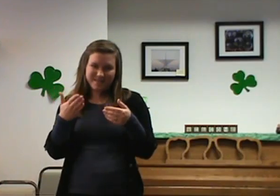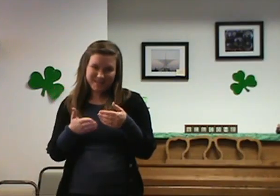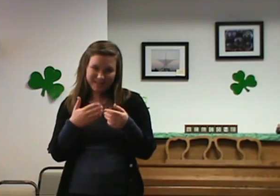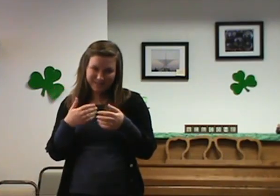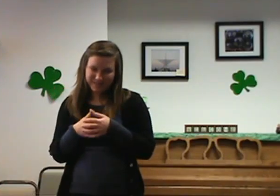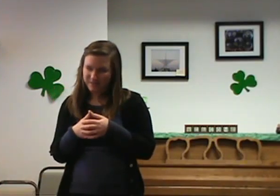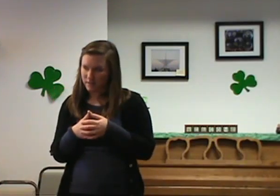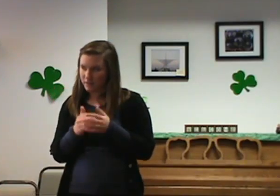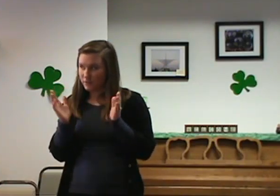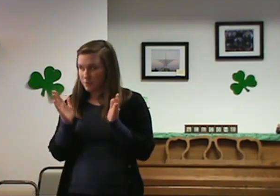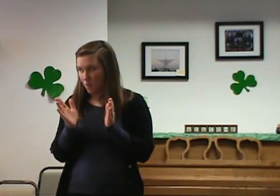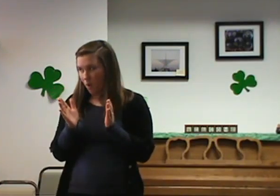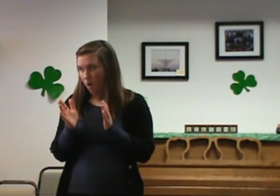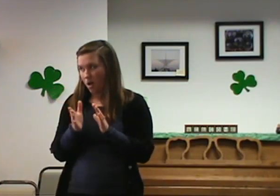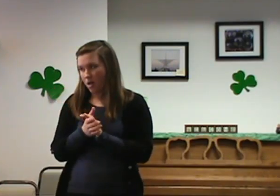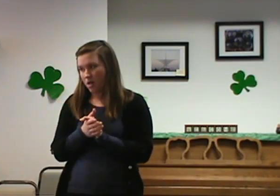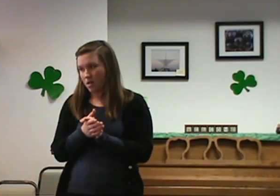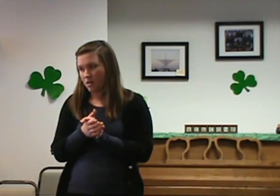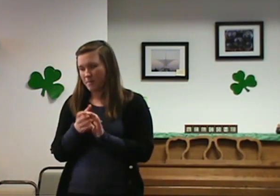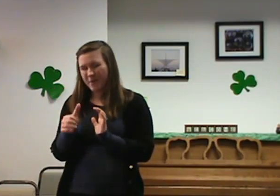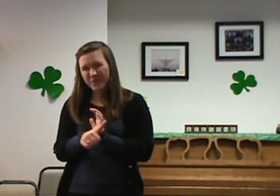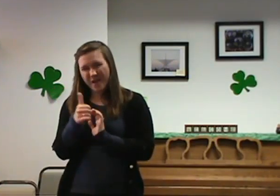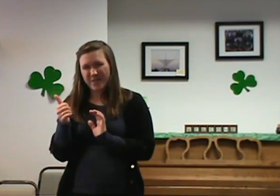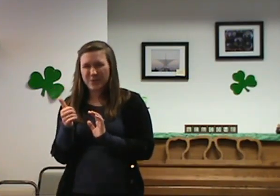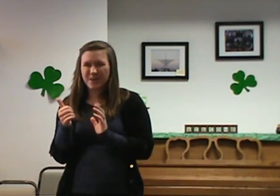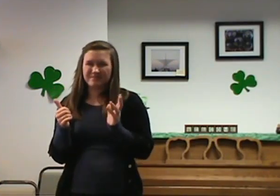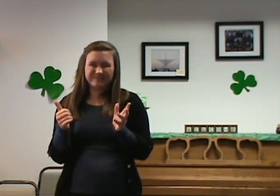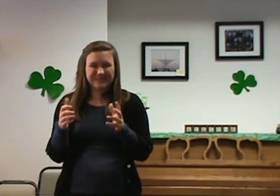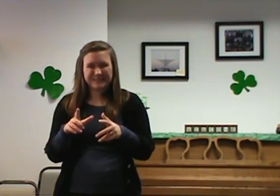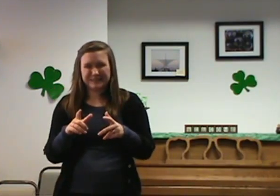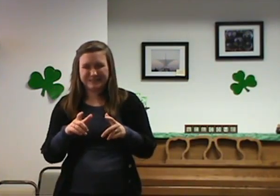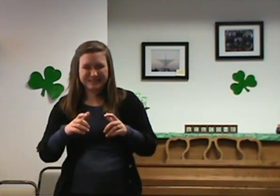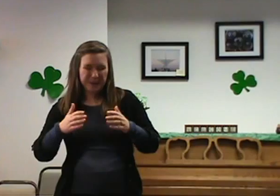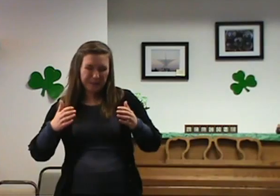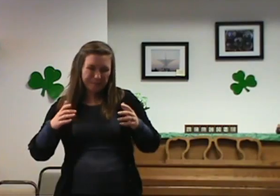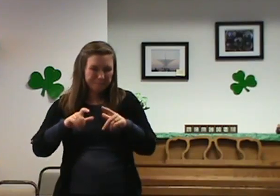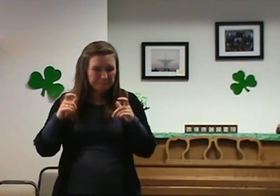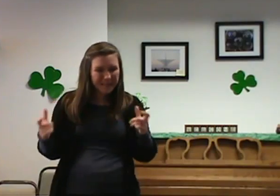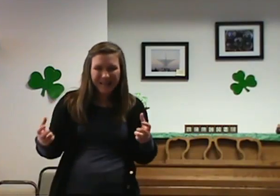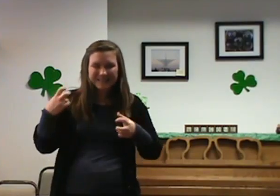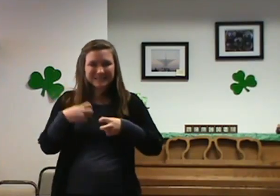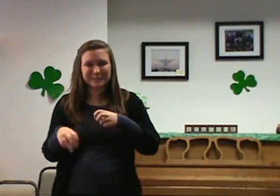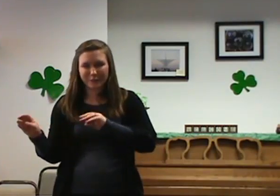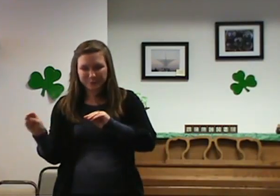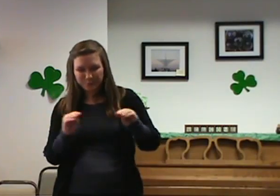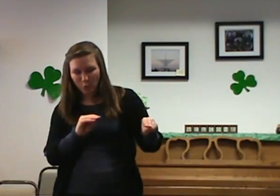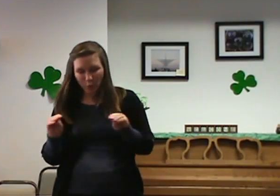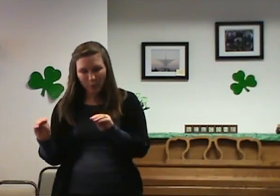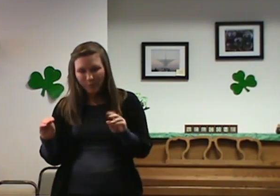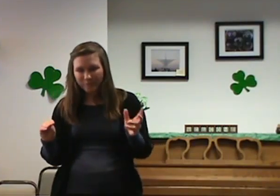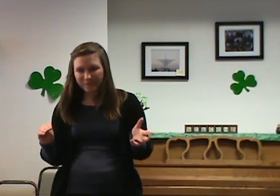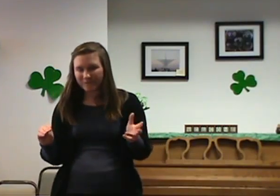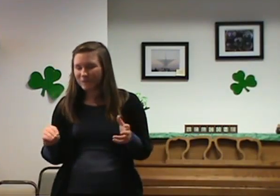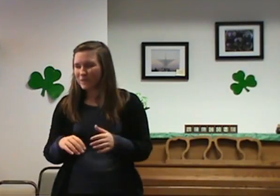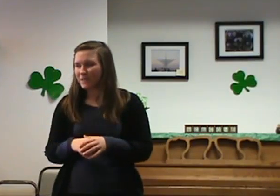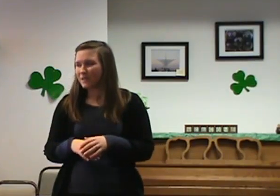this is cumbersome to move around unless it's on a rolling table. But this is on a 360-degree camera. So with